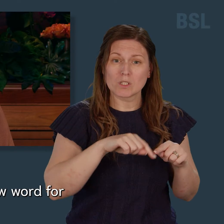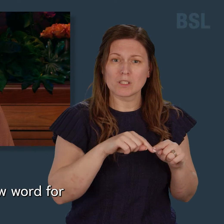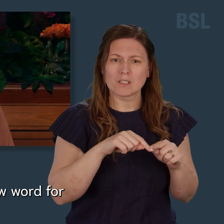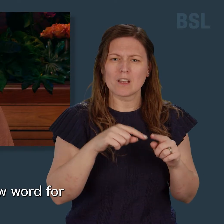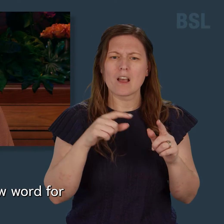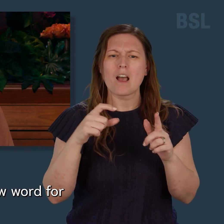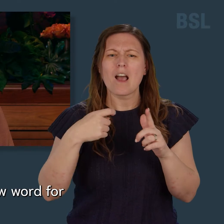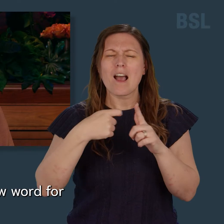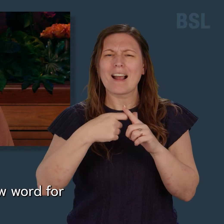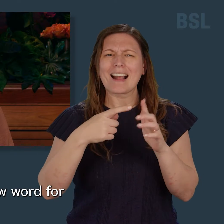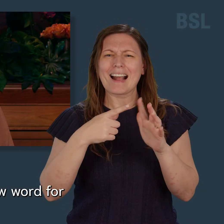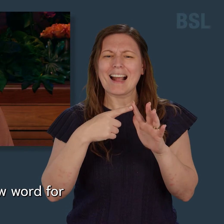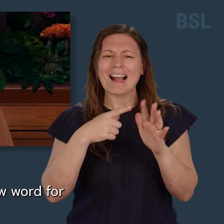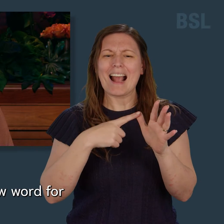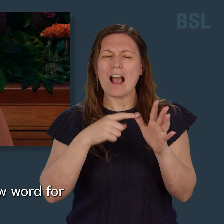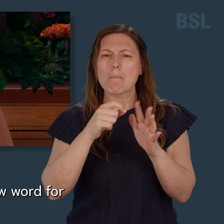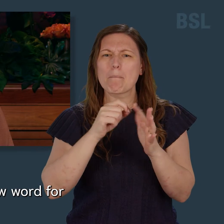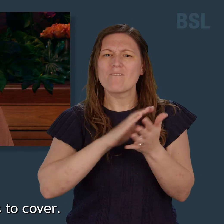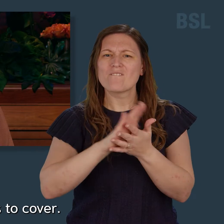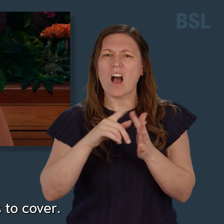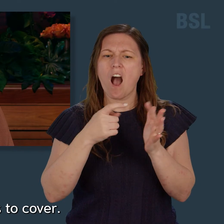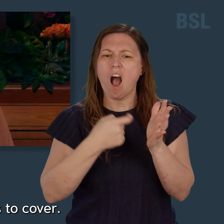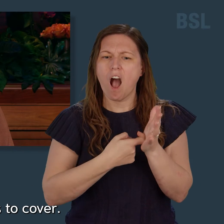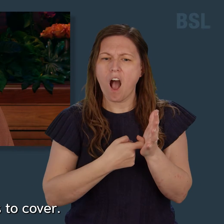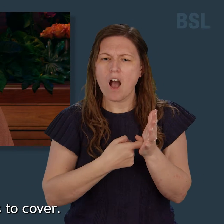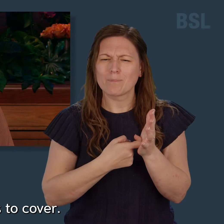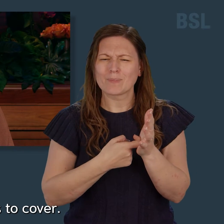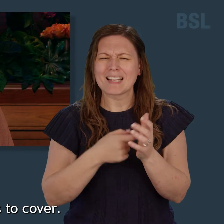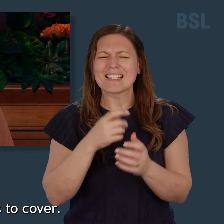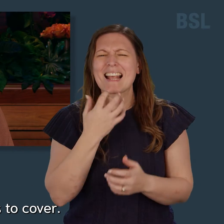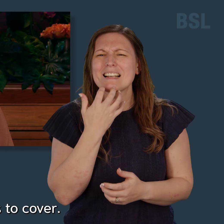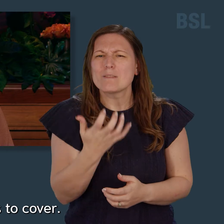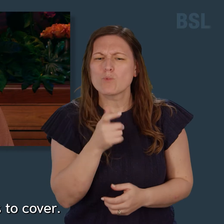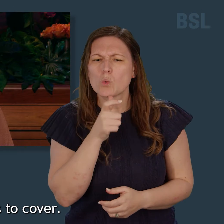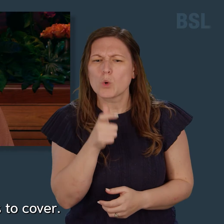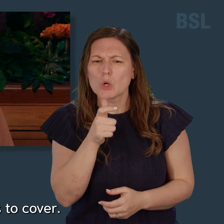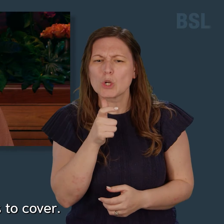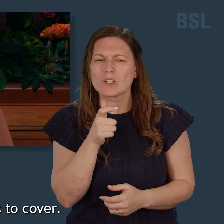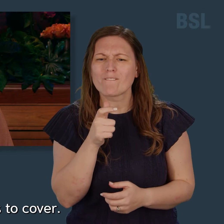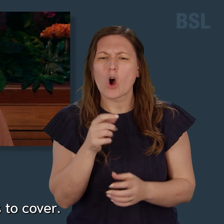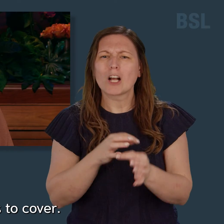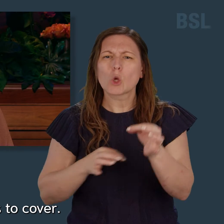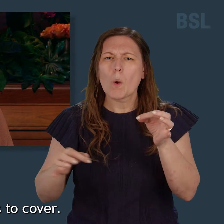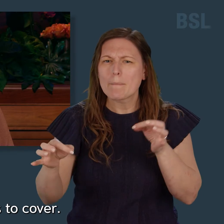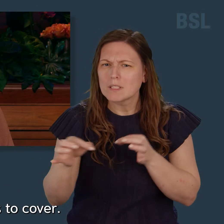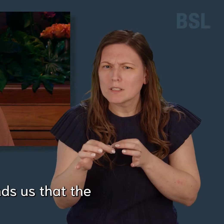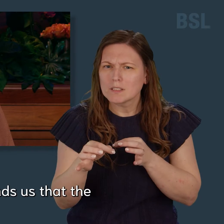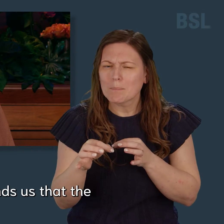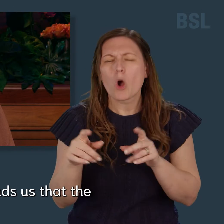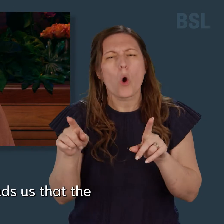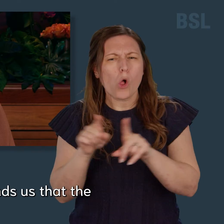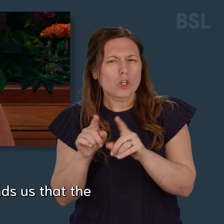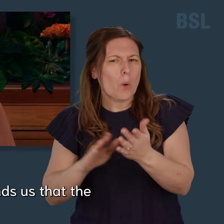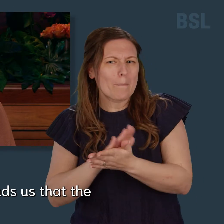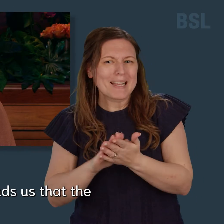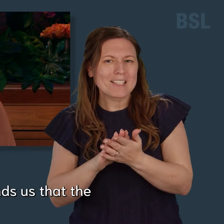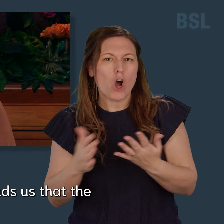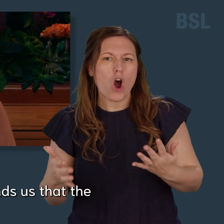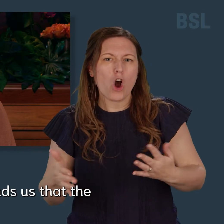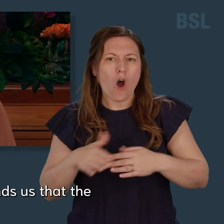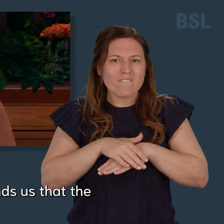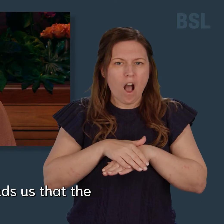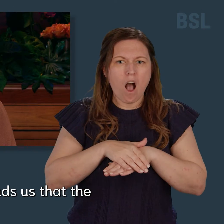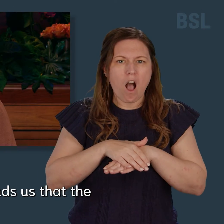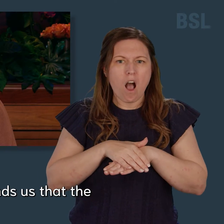the basic Hebrew word for atonement, and one of its meanings is to cover. Our temple